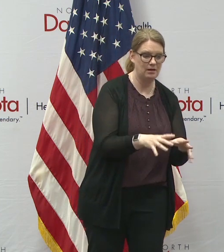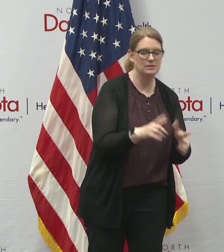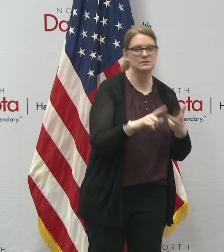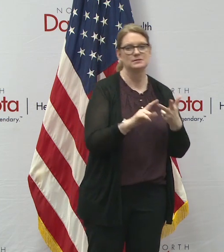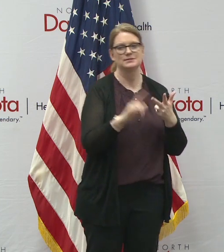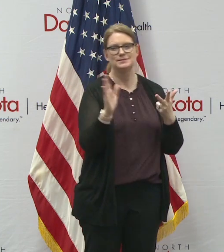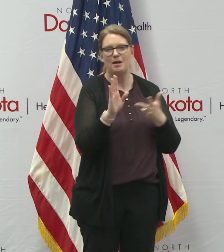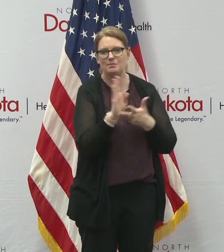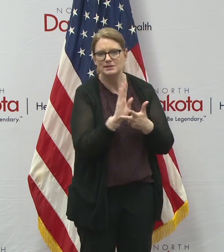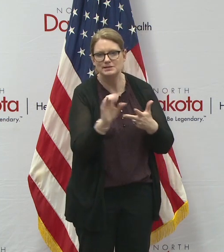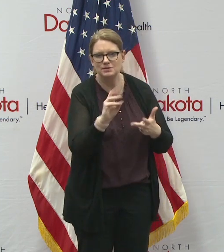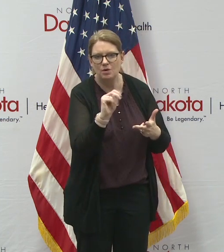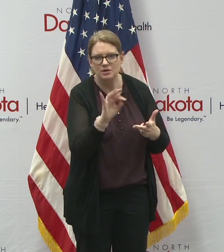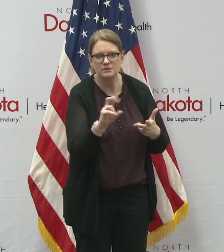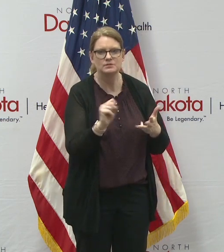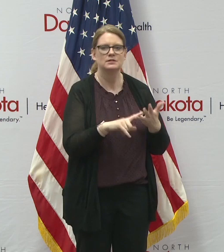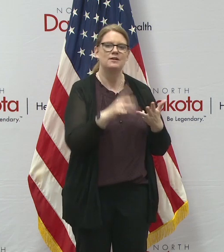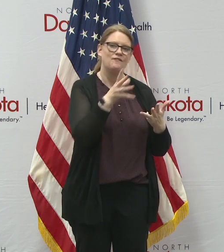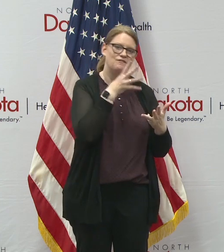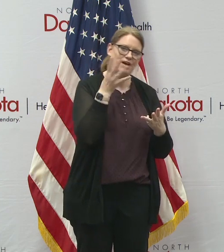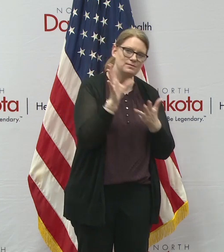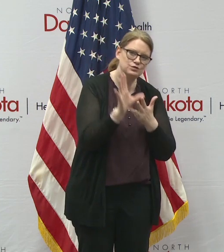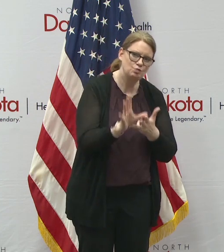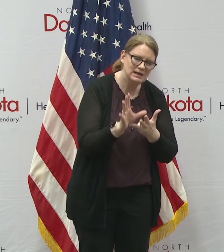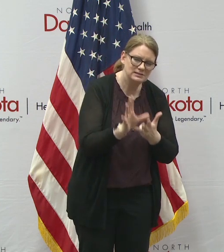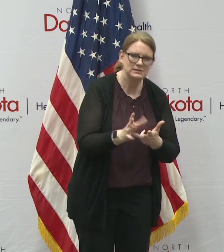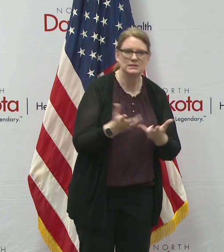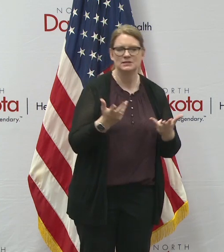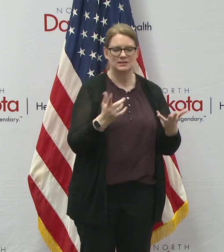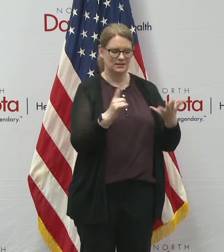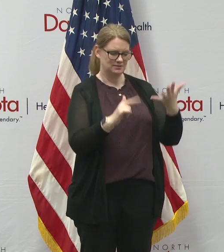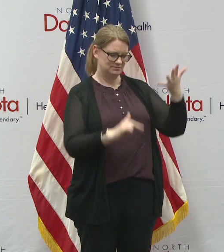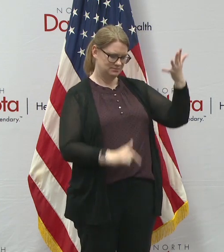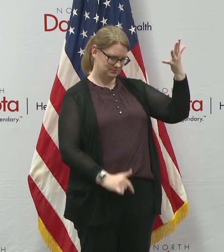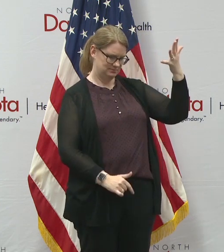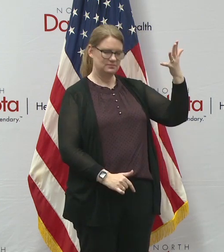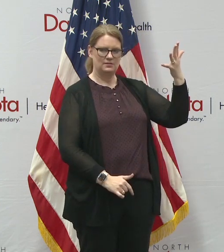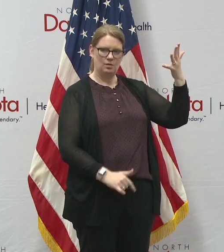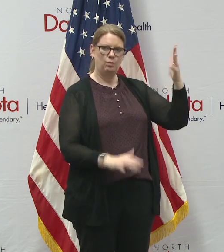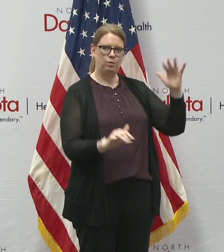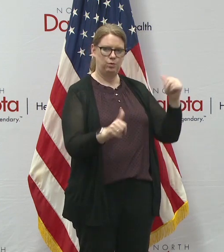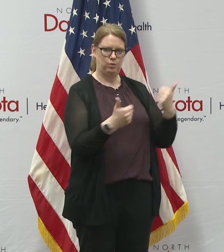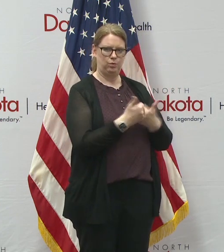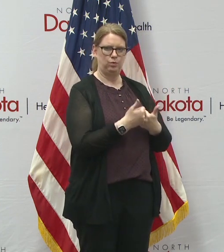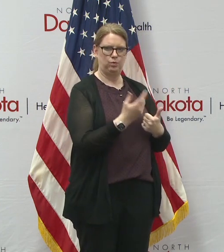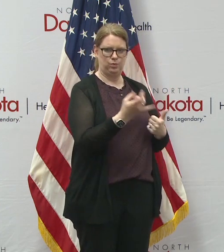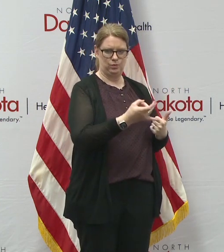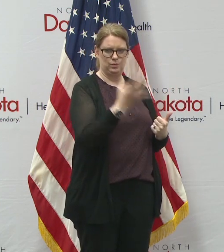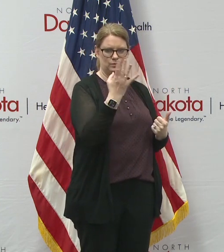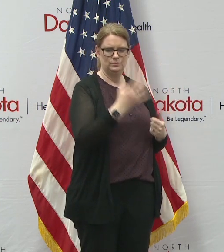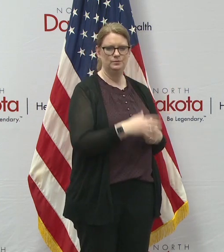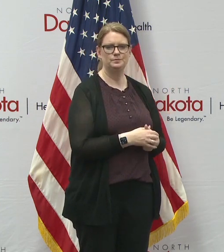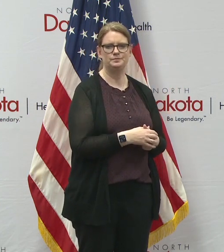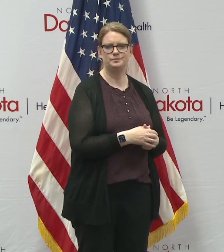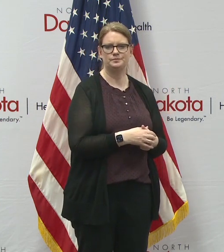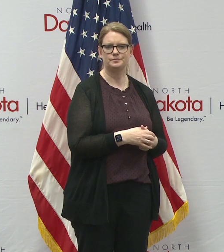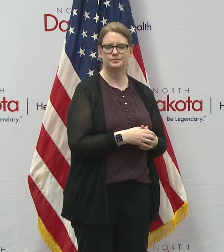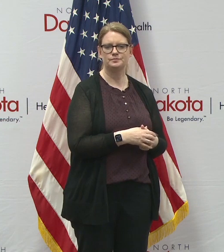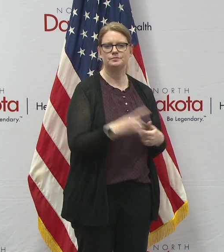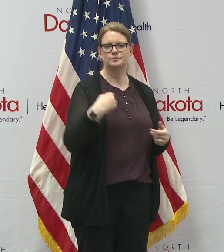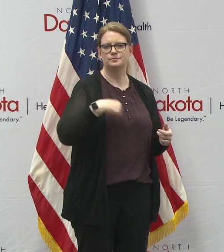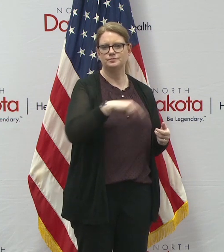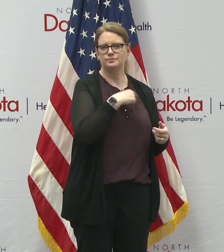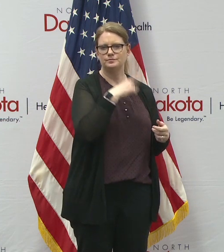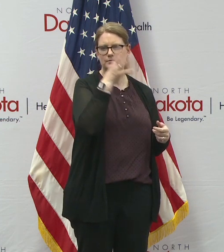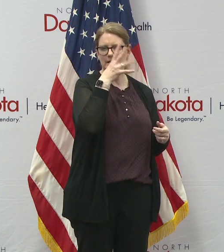farmers, ranchers, the farm stress that's out there. This is a real challenge, but one of the things that as parents we